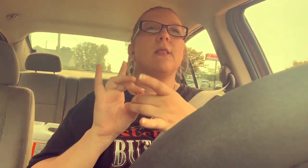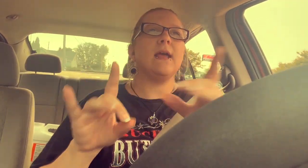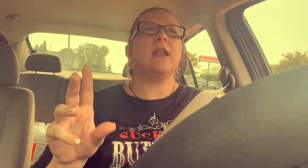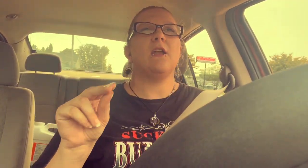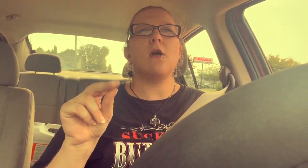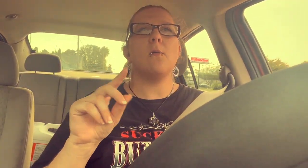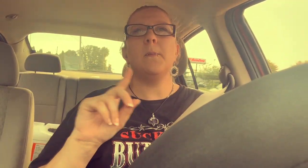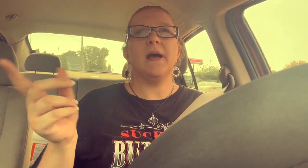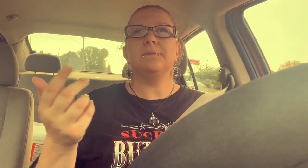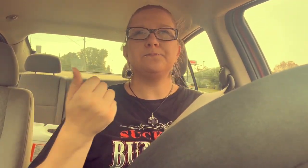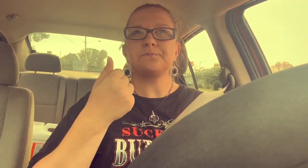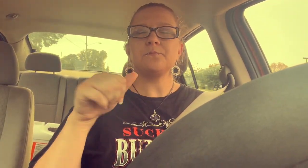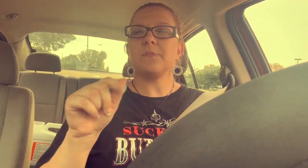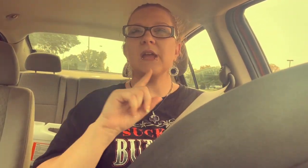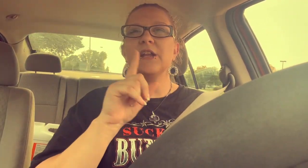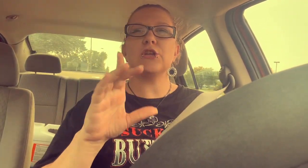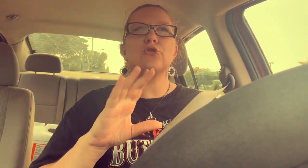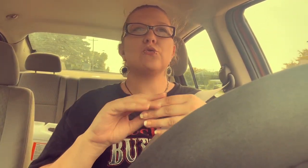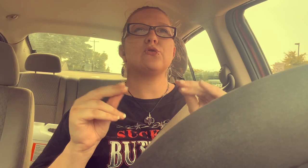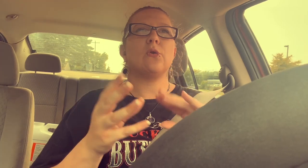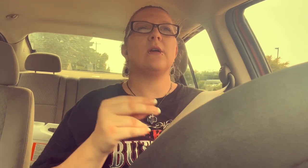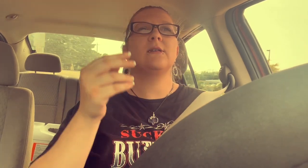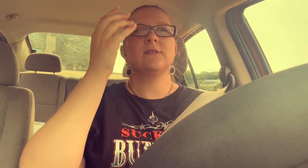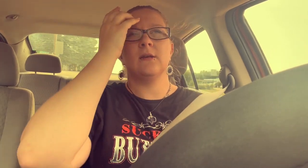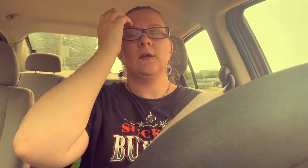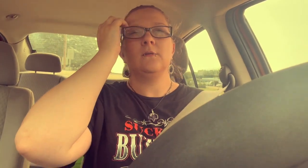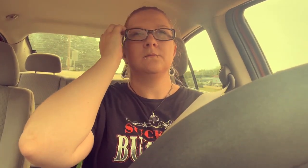murder related, no, but any true story.